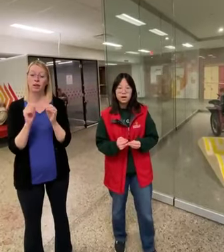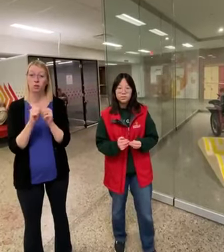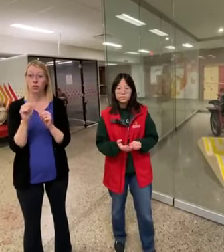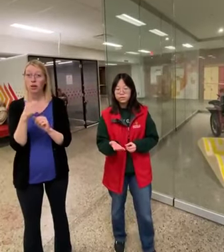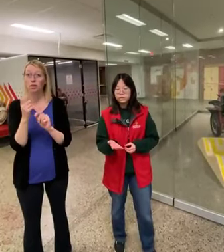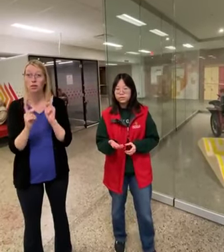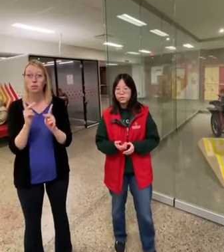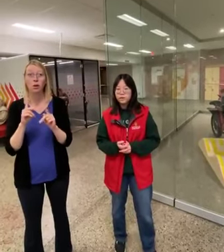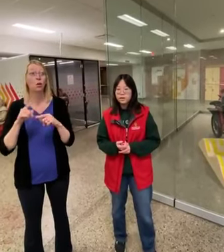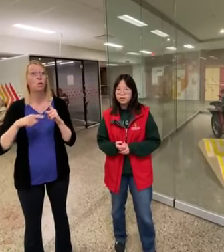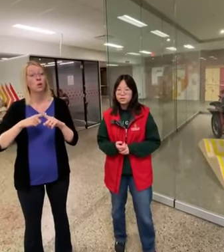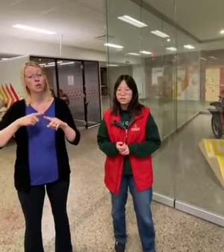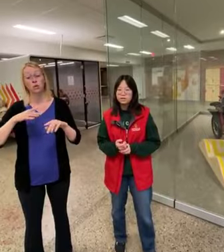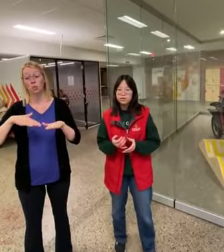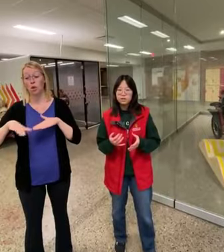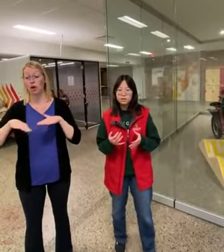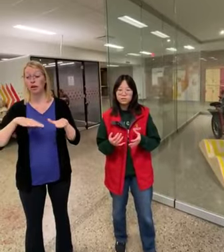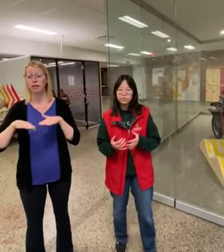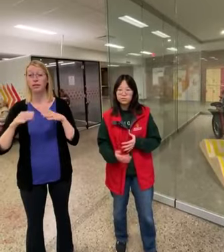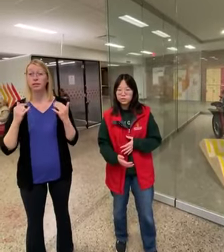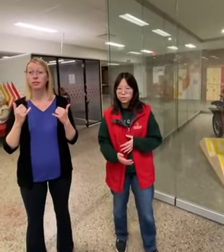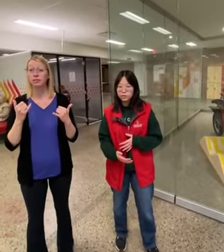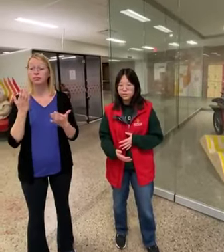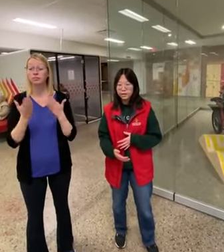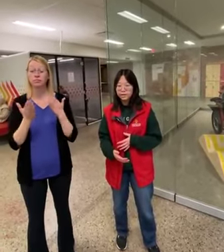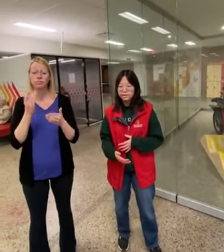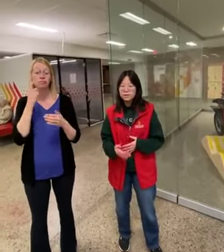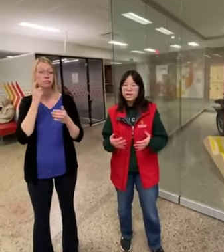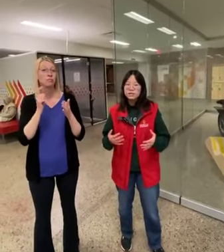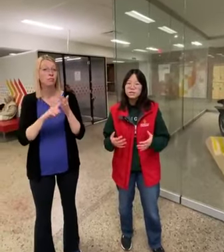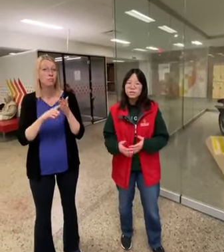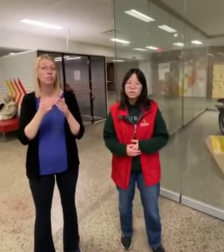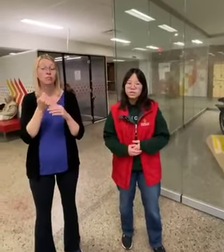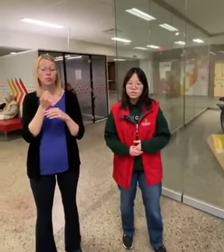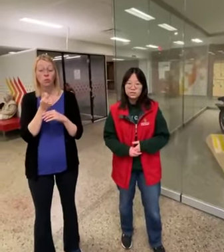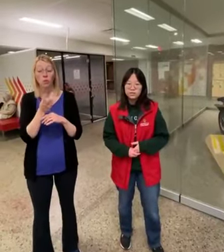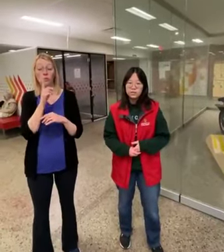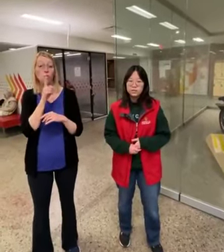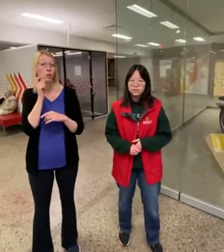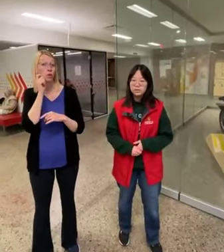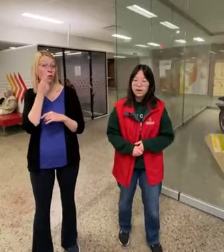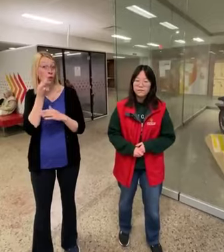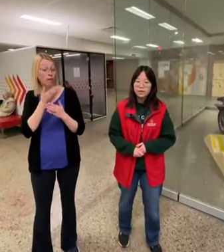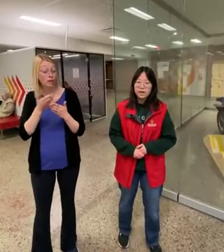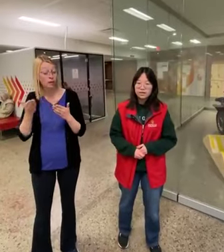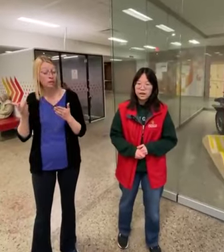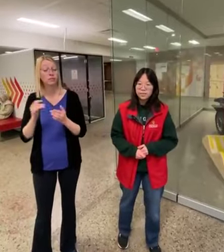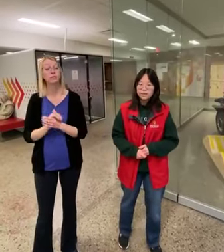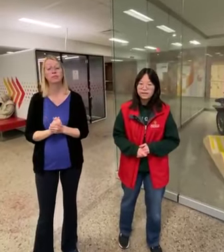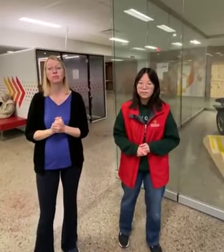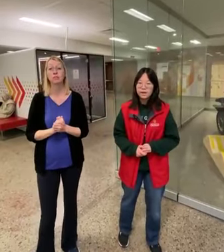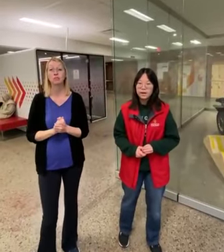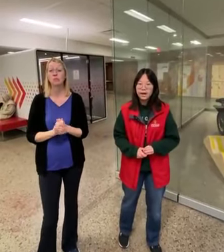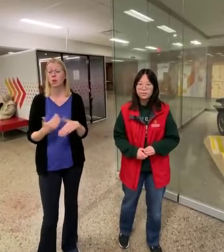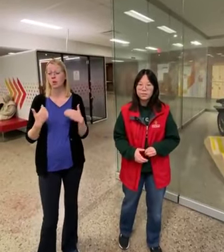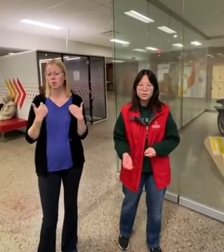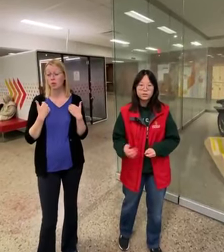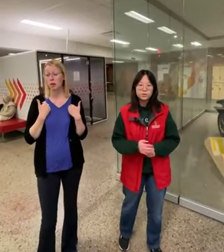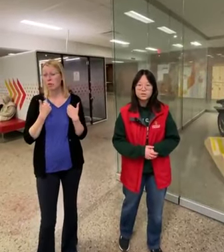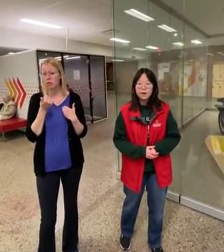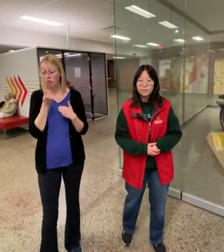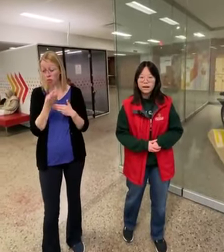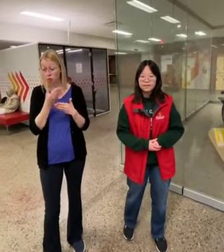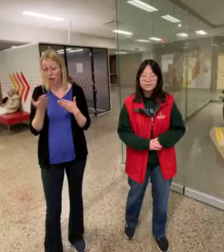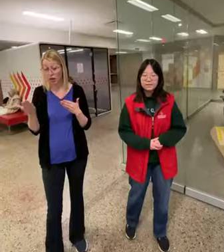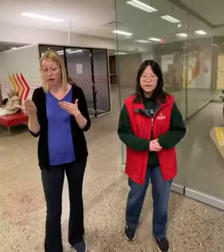can see during the tour, you might notice that there are some really cool amenities. So to just list a few that we do have in our Eng complex that might have a